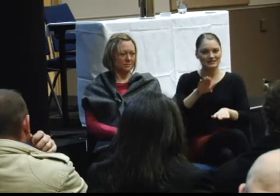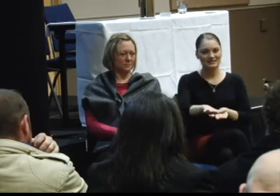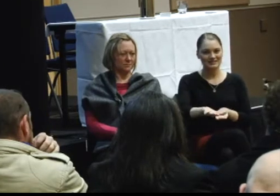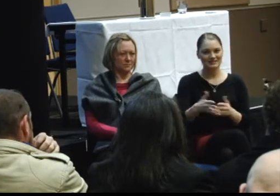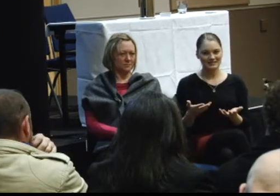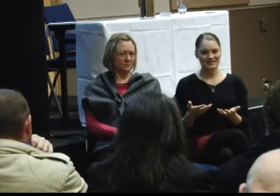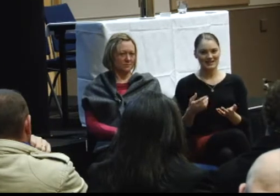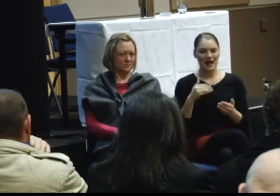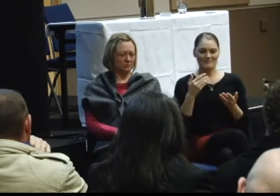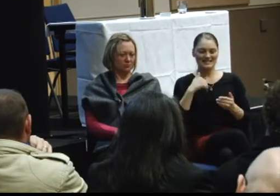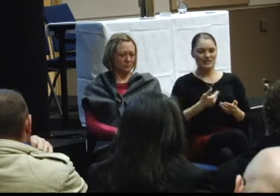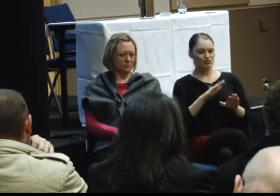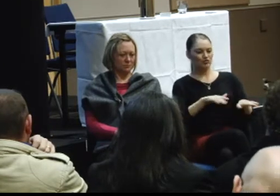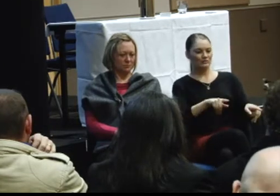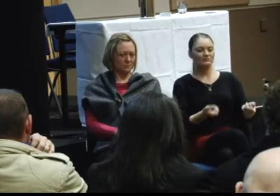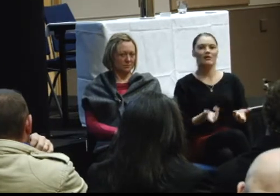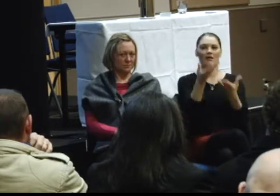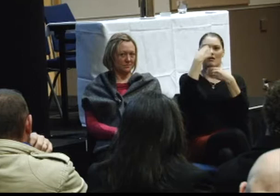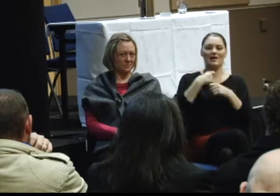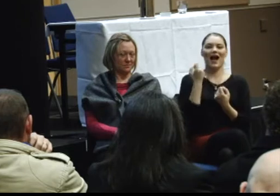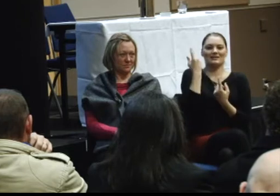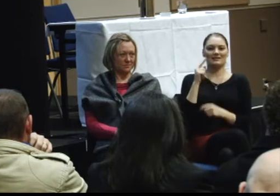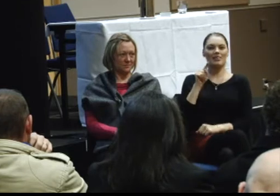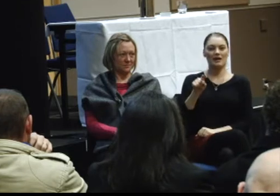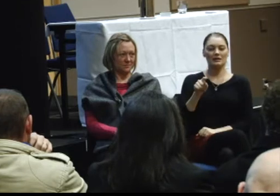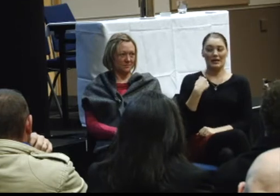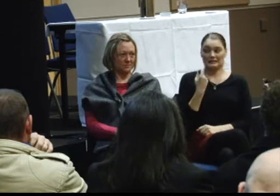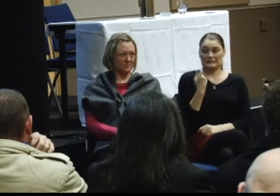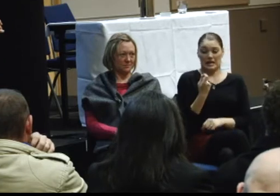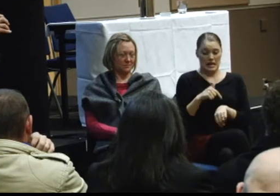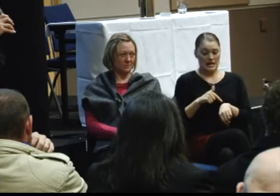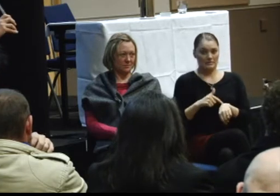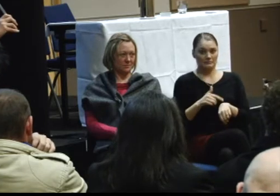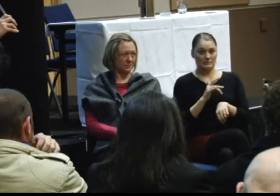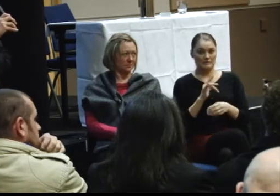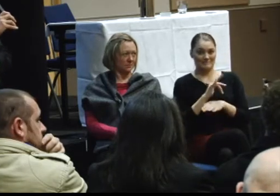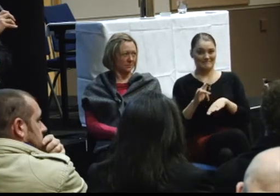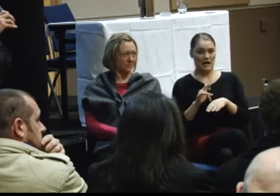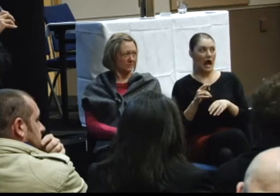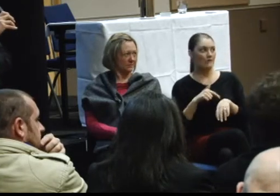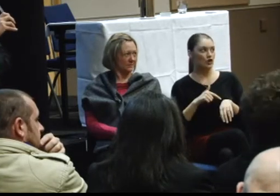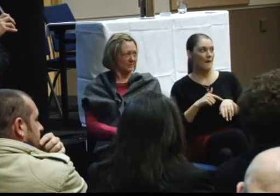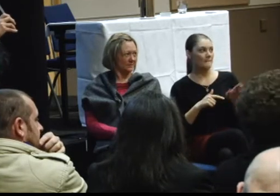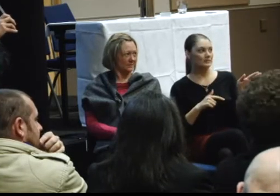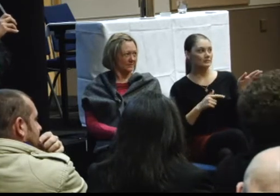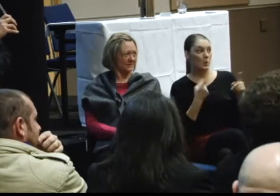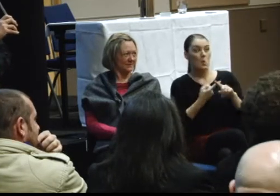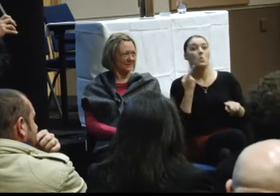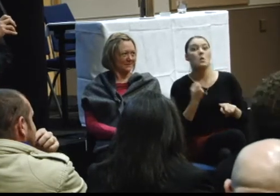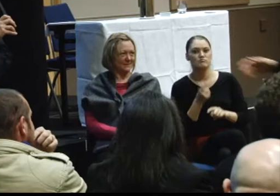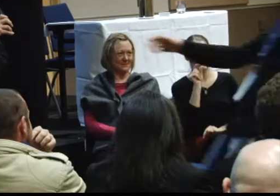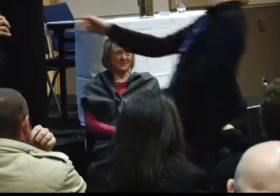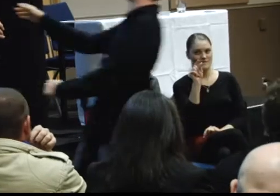kids to understand that. I'm afraid we're just about out of time, but if I can get Nat Torkington to come up and be really, really